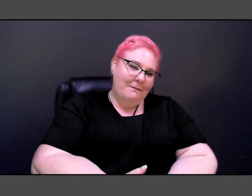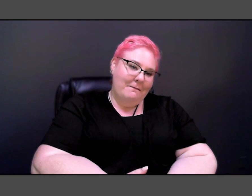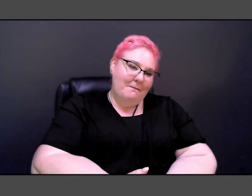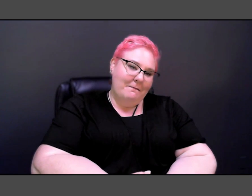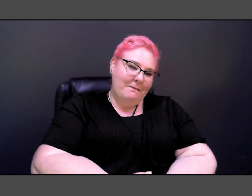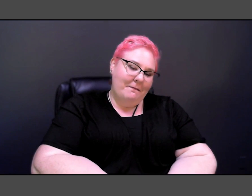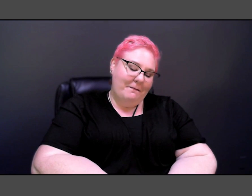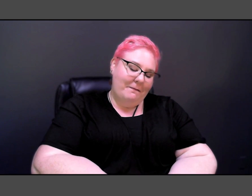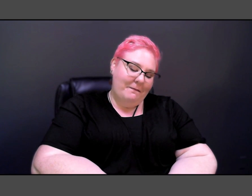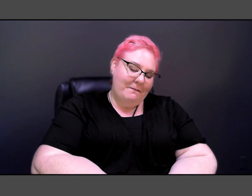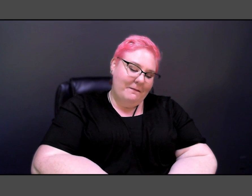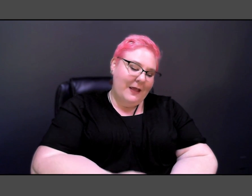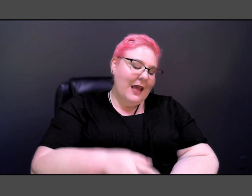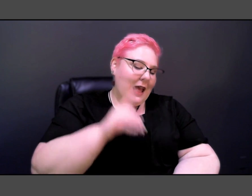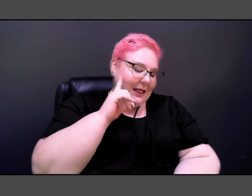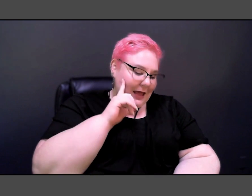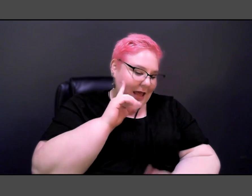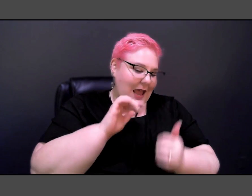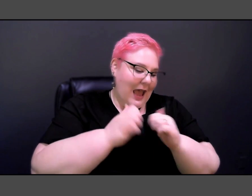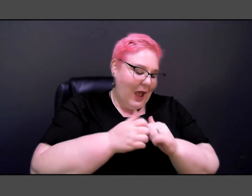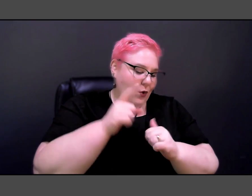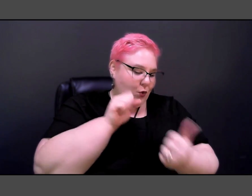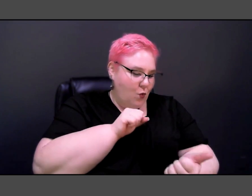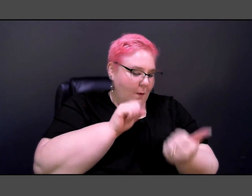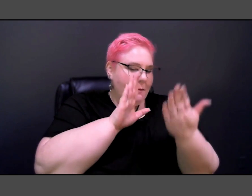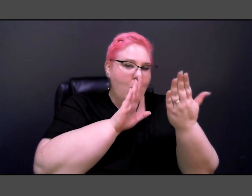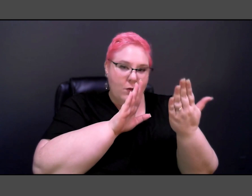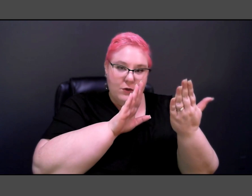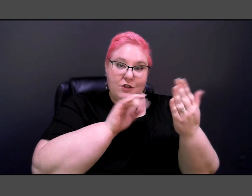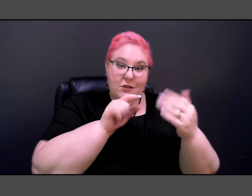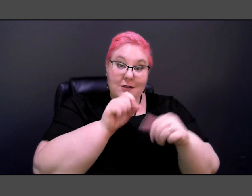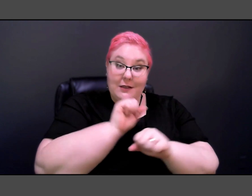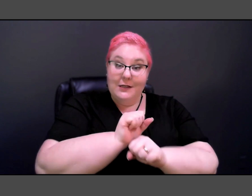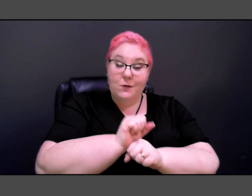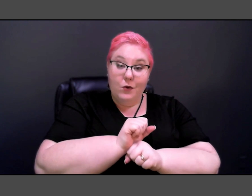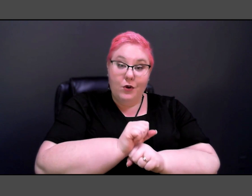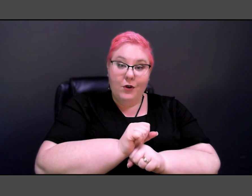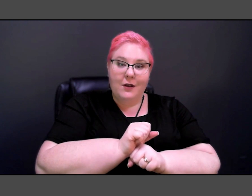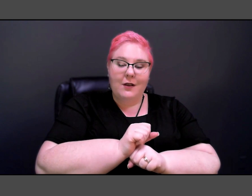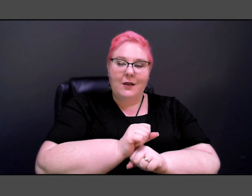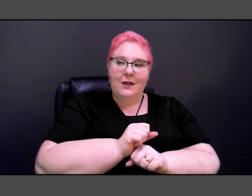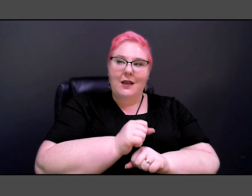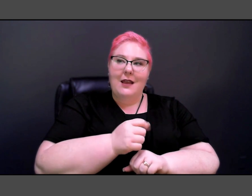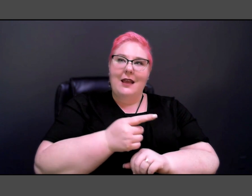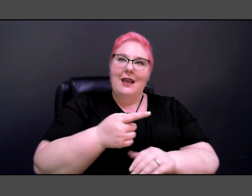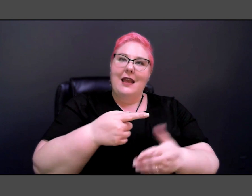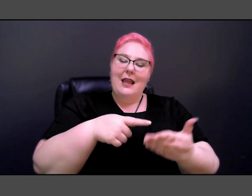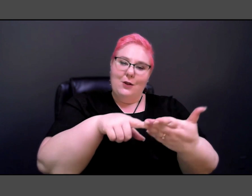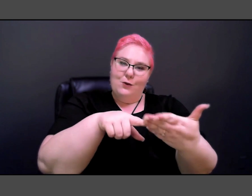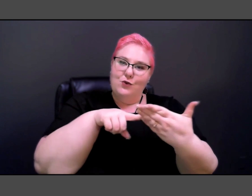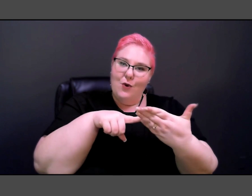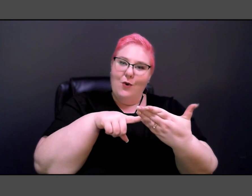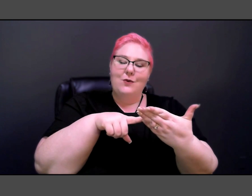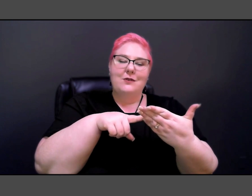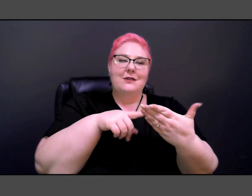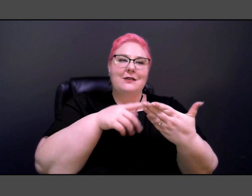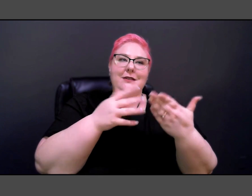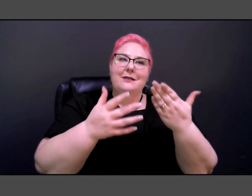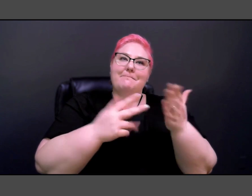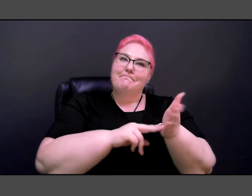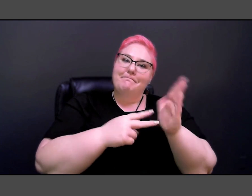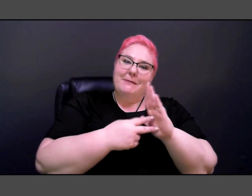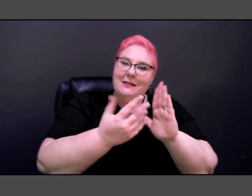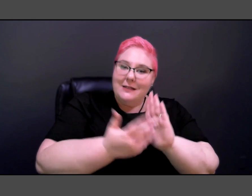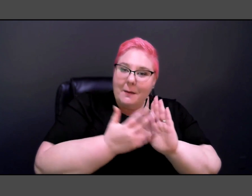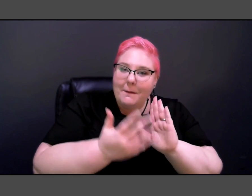the way you approach this work is showing us is that sometimes history and